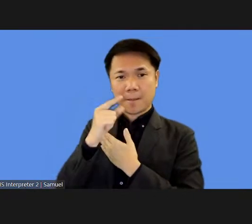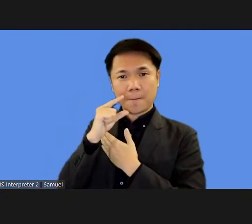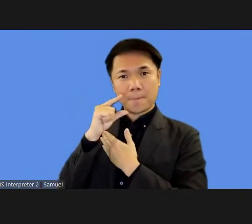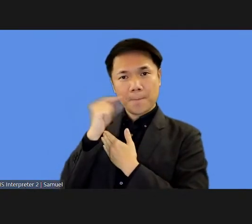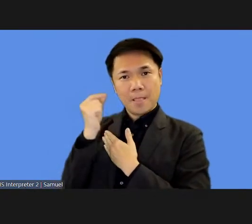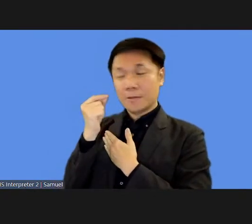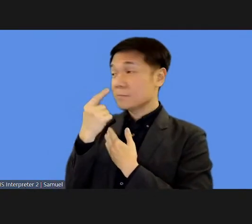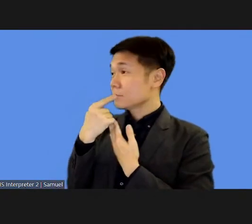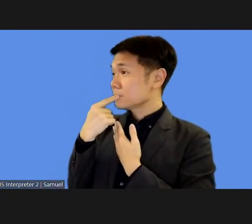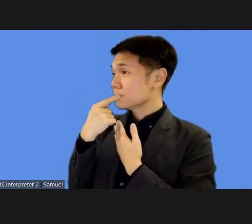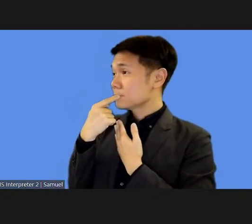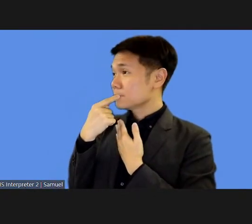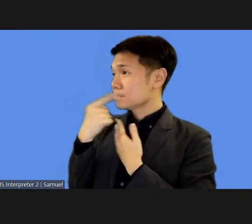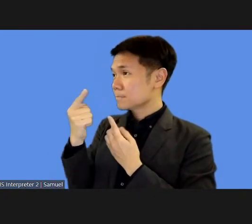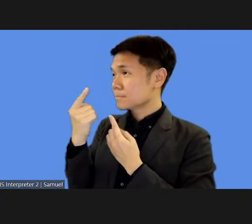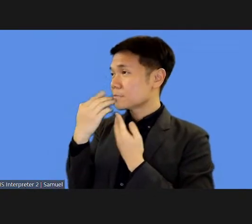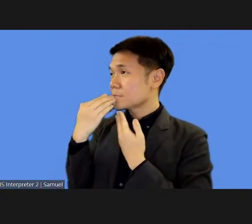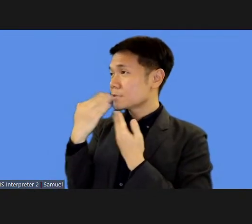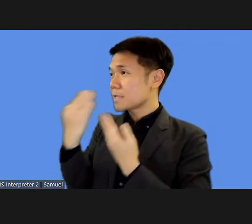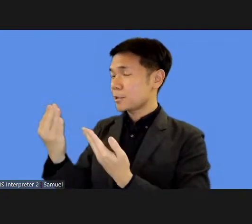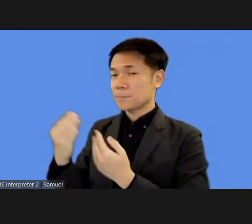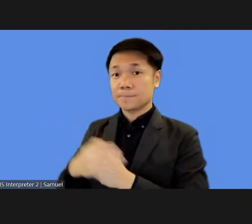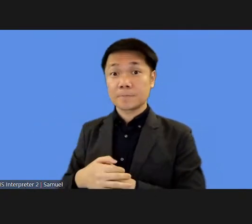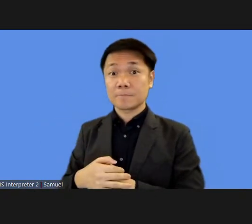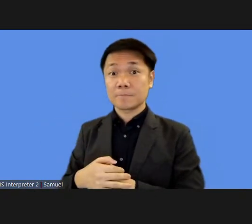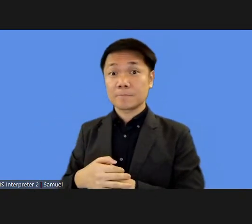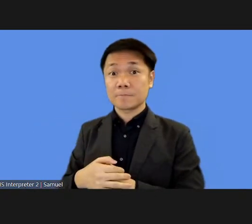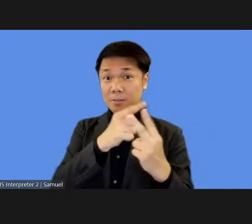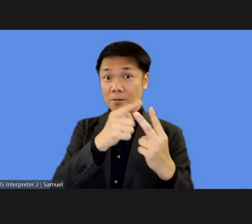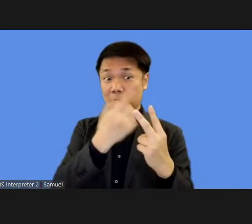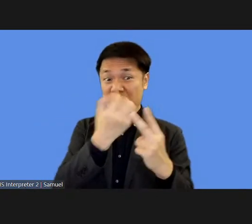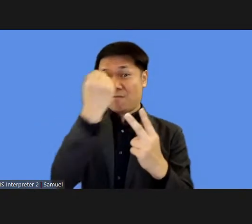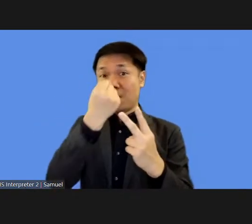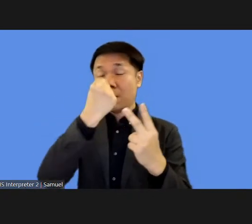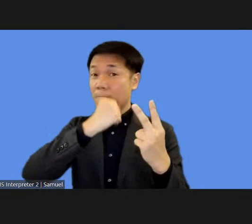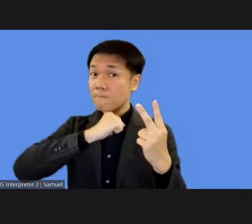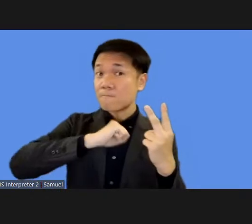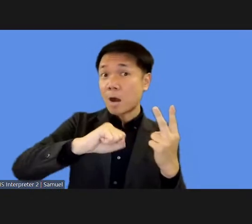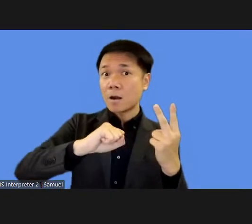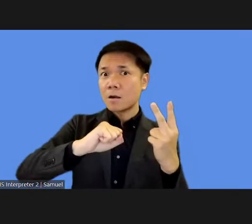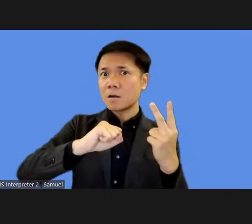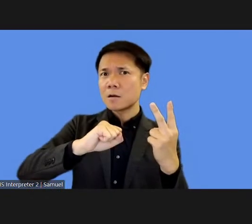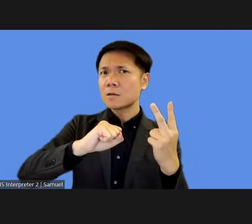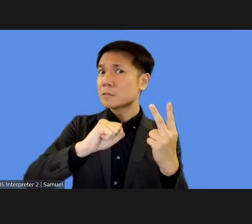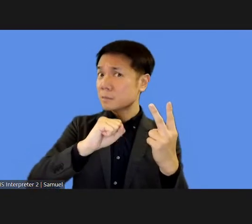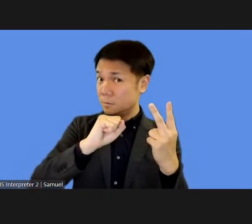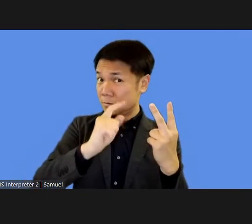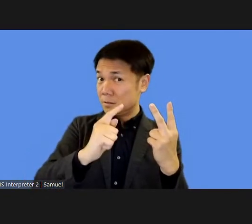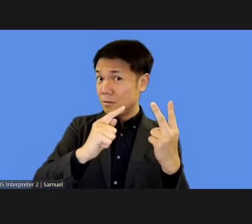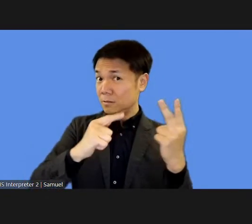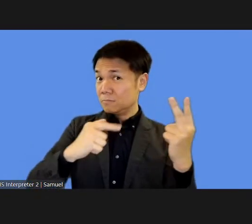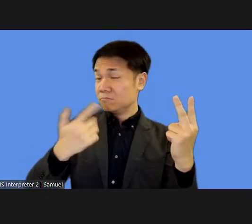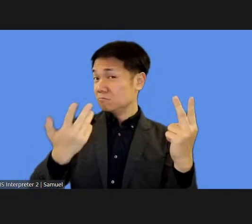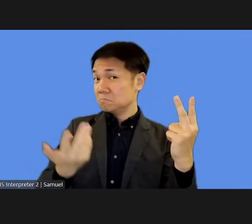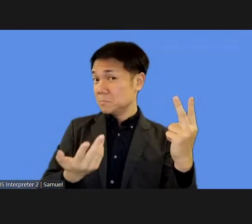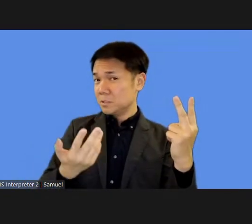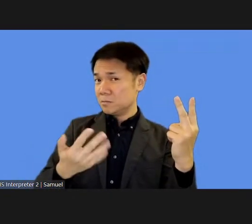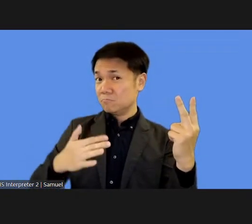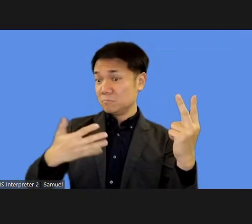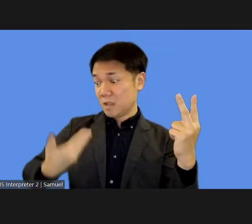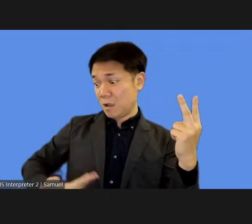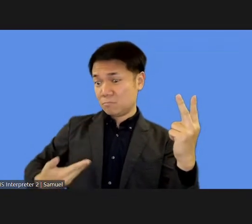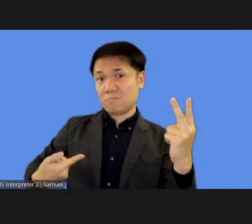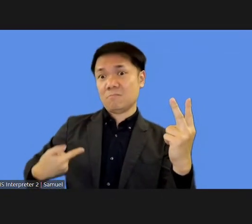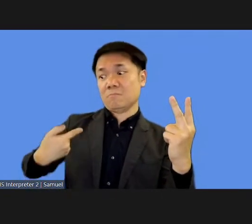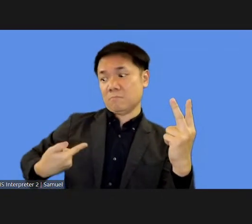To accelerate it, we needed to have felt that we have slowed down, or the speed is not what it should be,